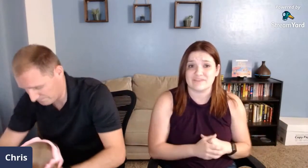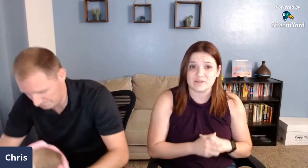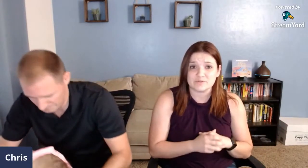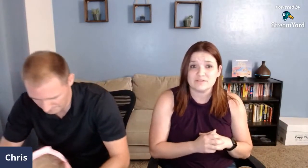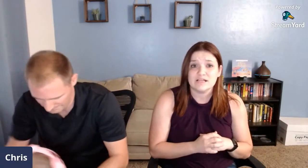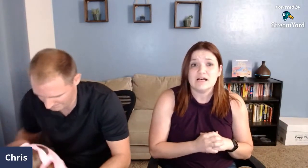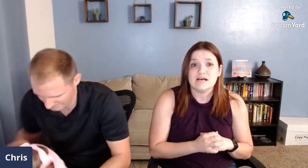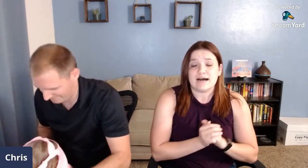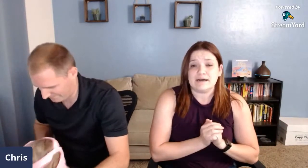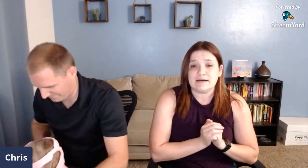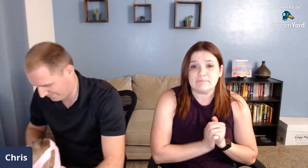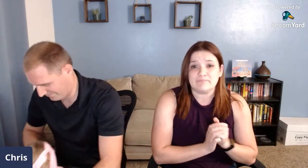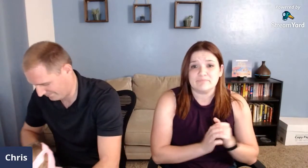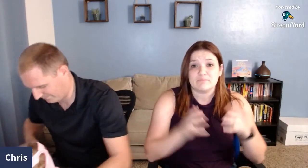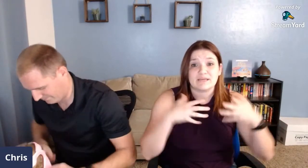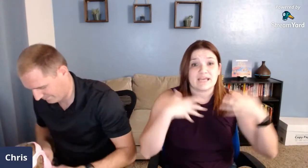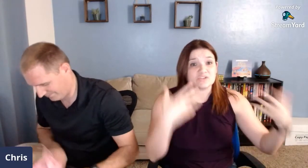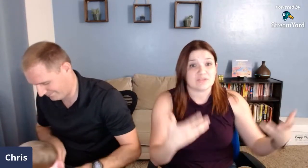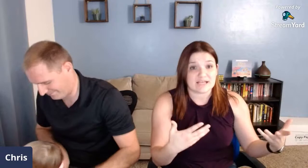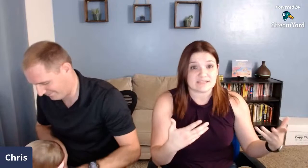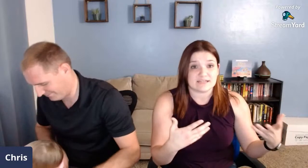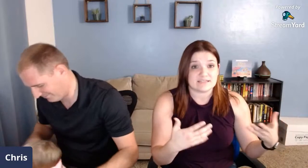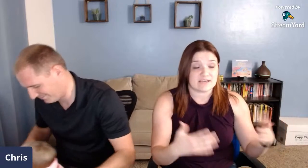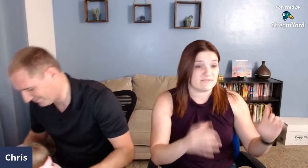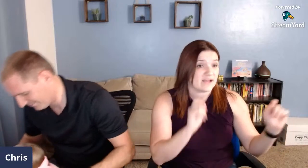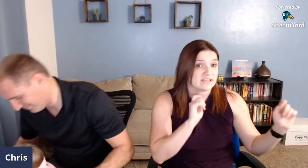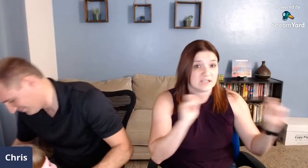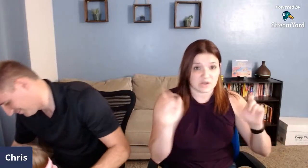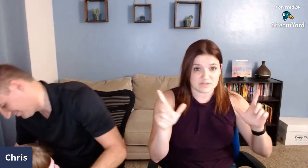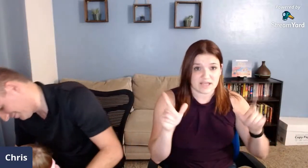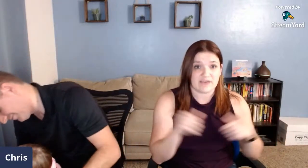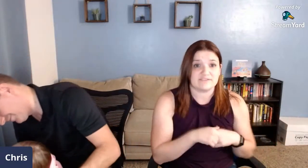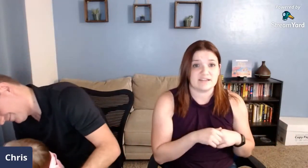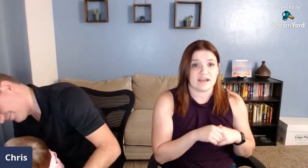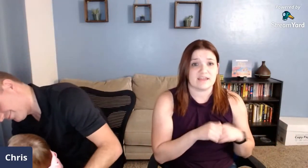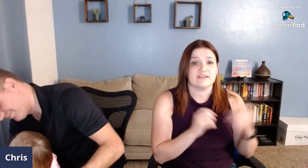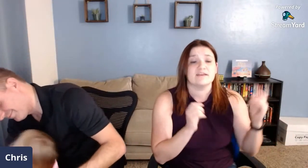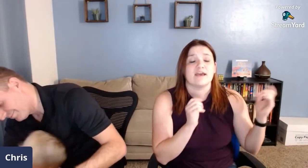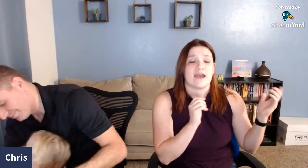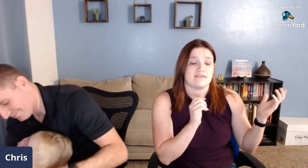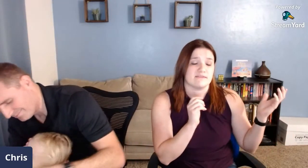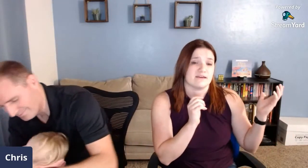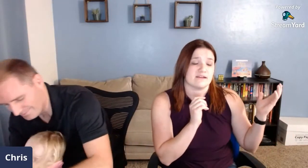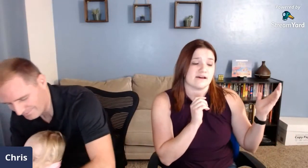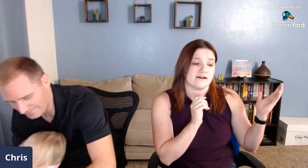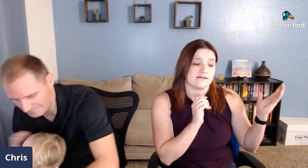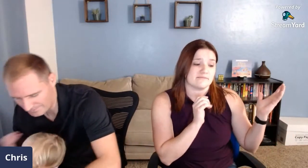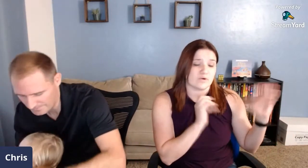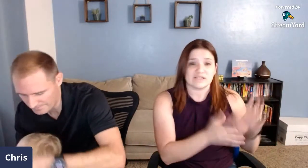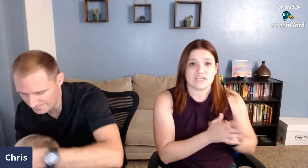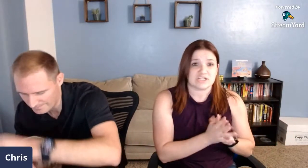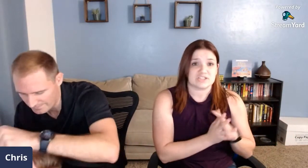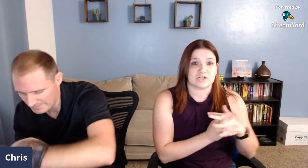seats available. But yeah, so that's going to take effect. It goes live tonight, and then orientation starts